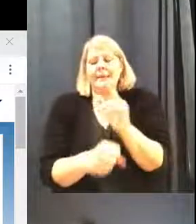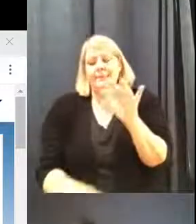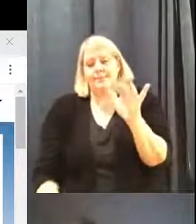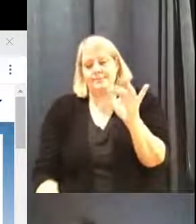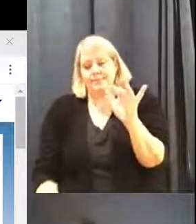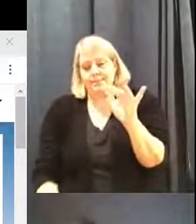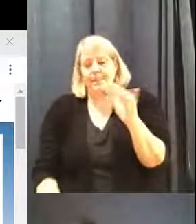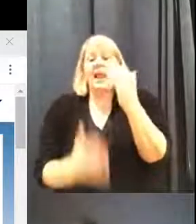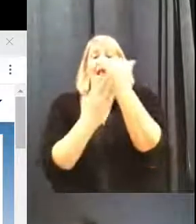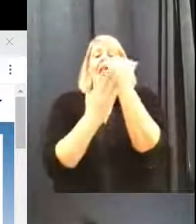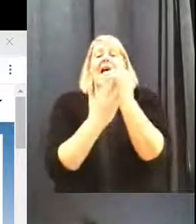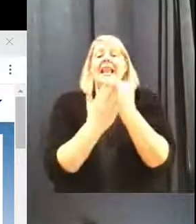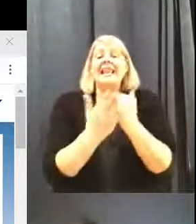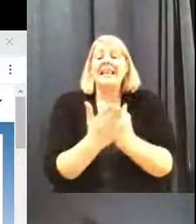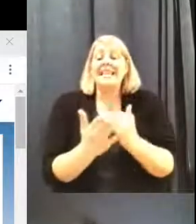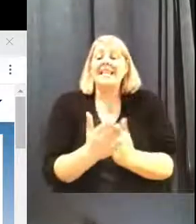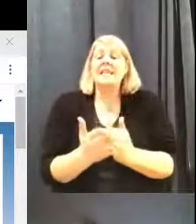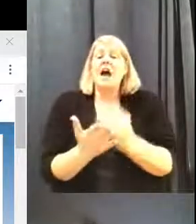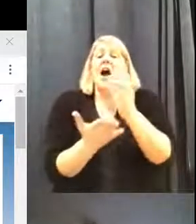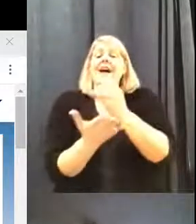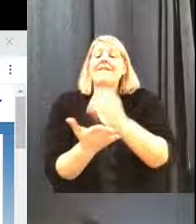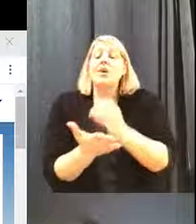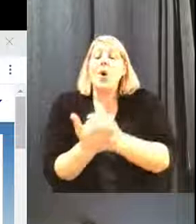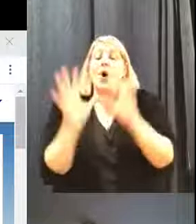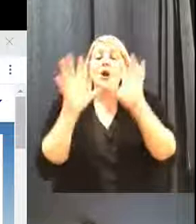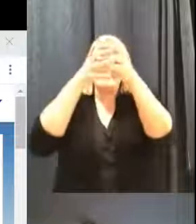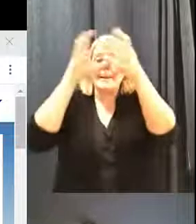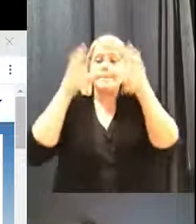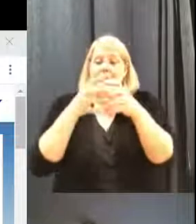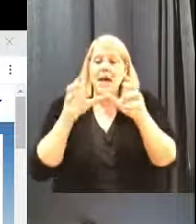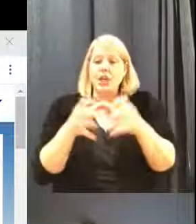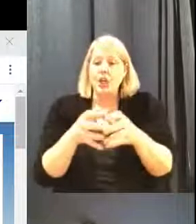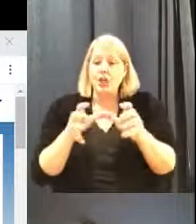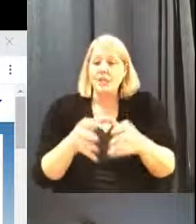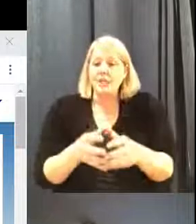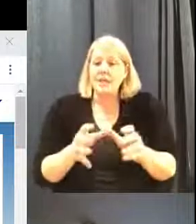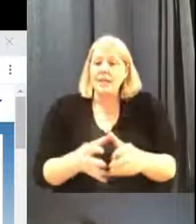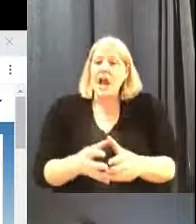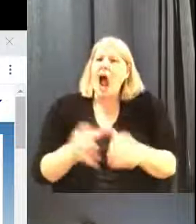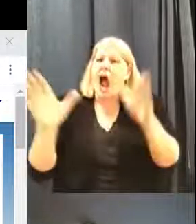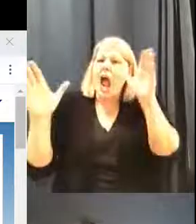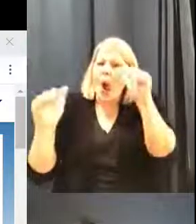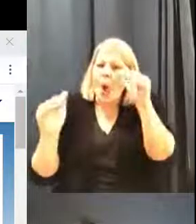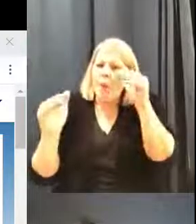list of course bundles, and hopefully you're seeing that on your screen right now.